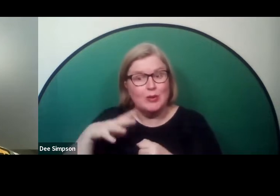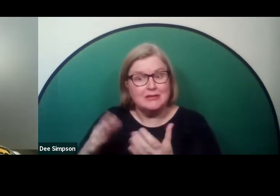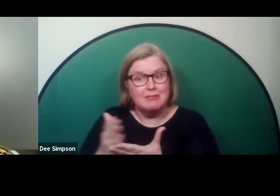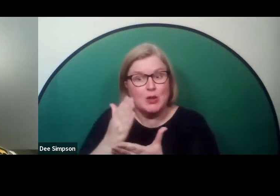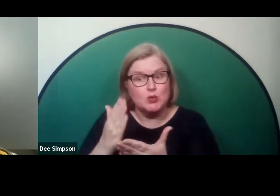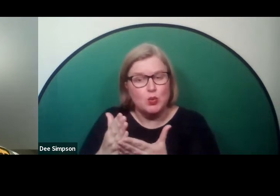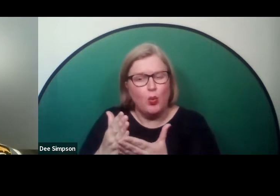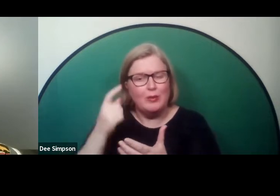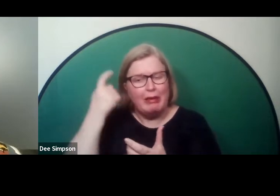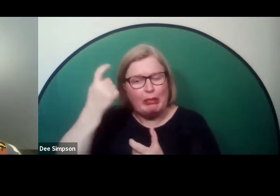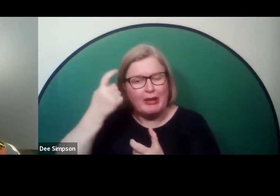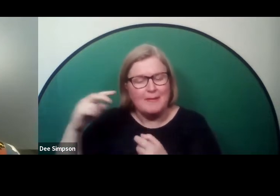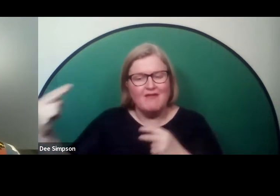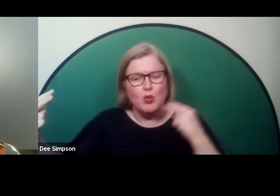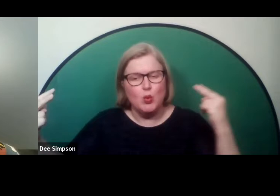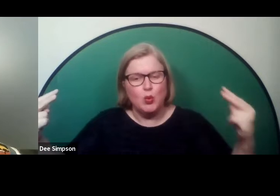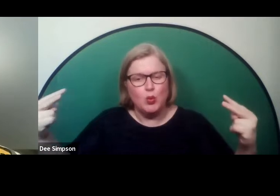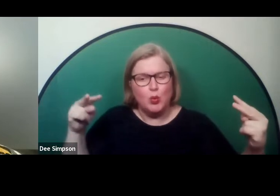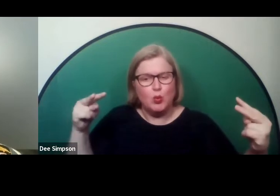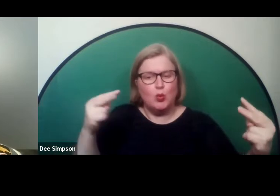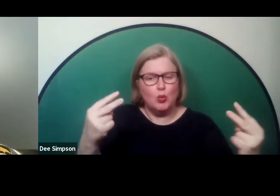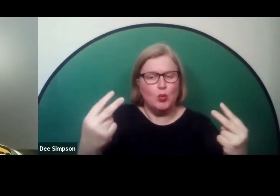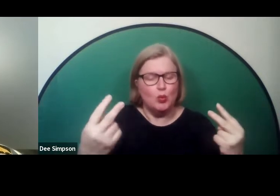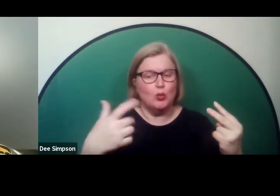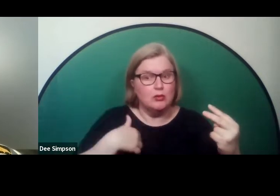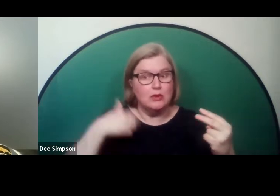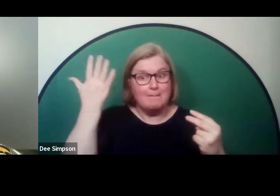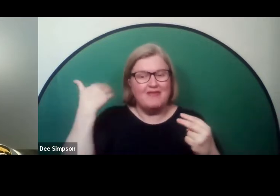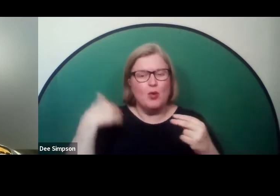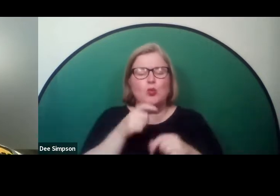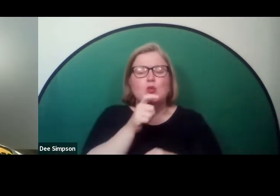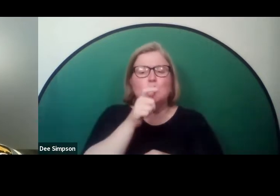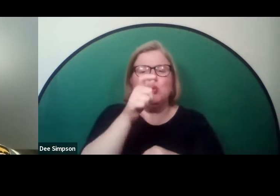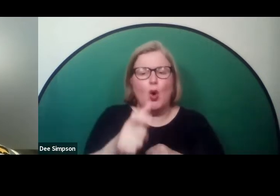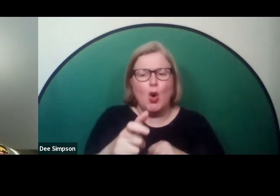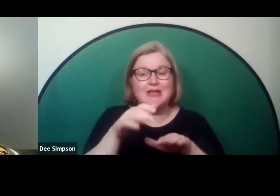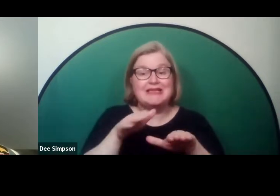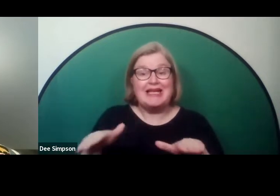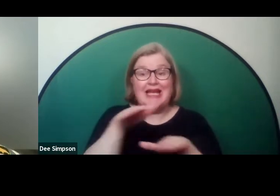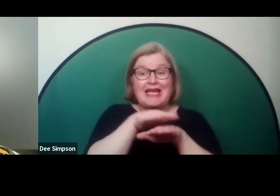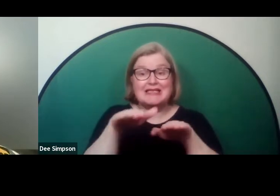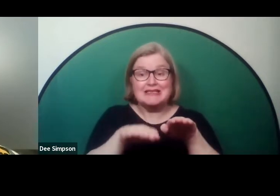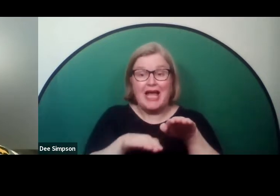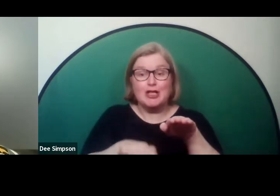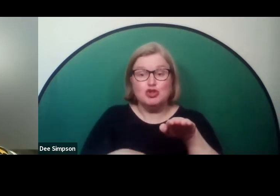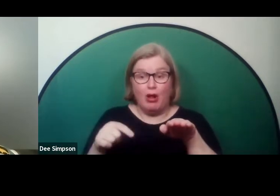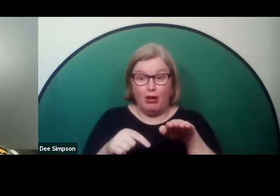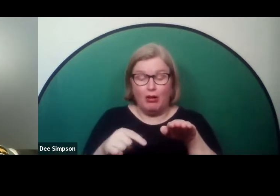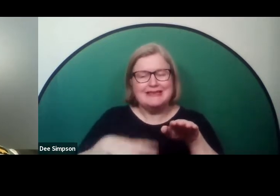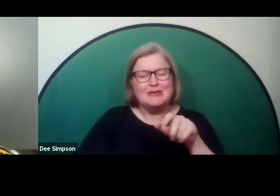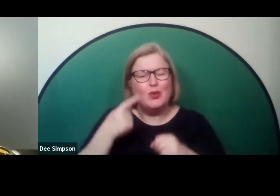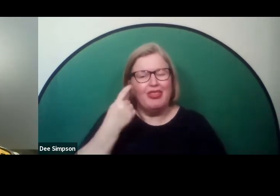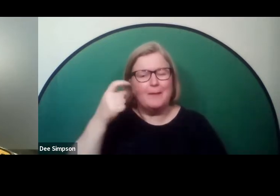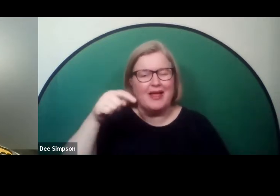on both sides. Asha touched on the intersectional aspects of the climate disability nexus, and I think this is a